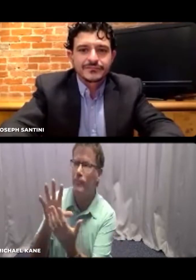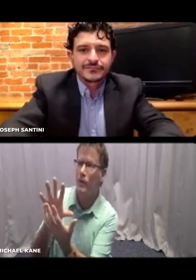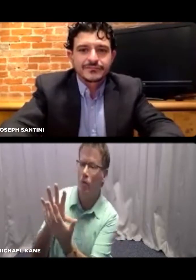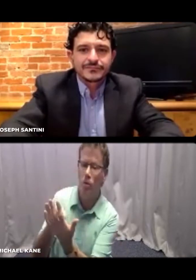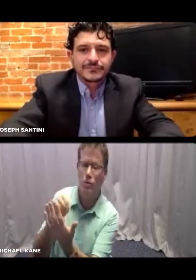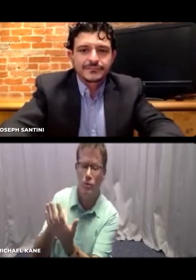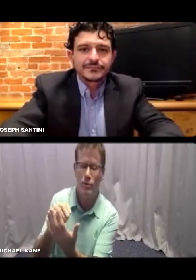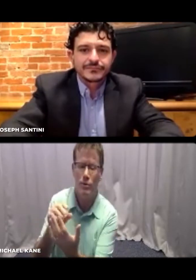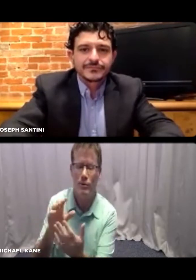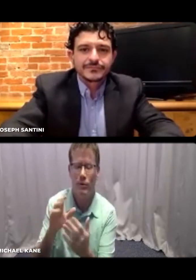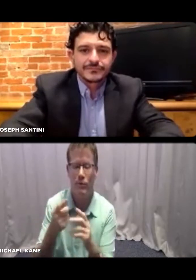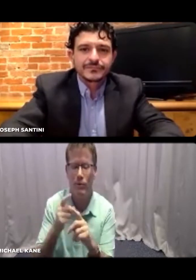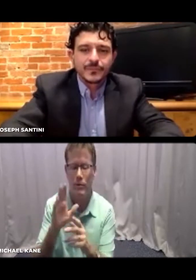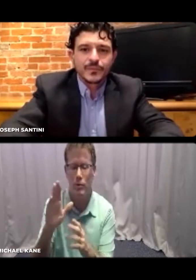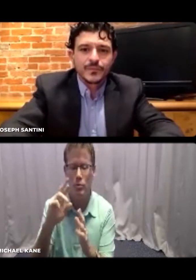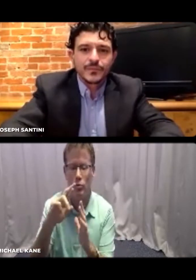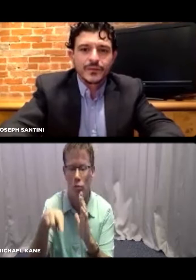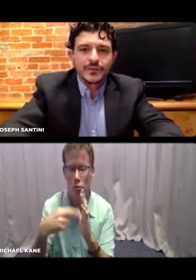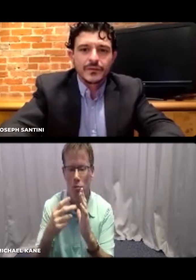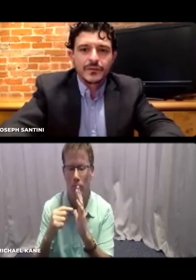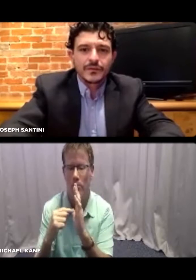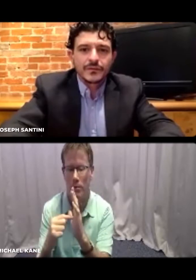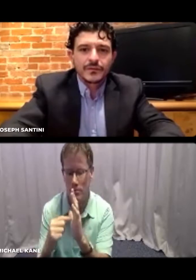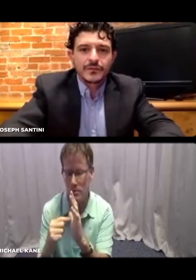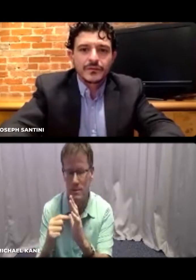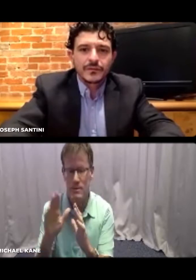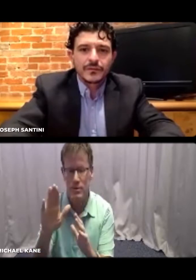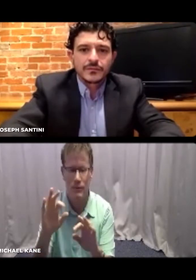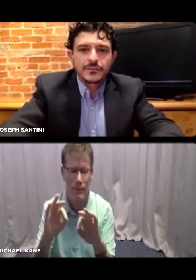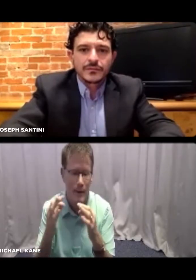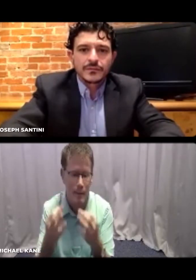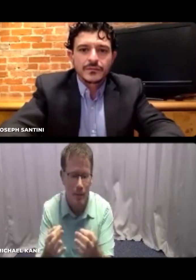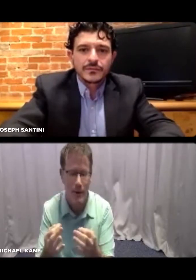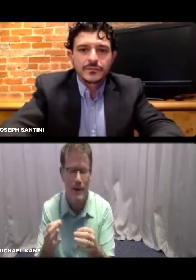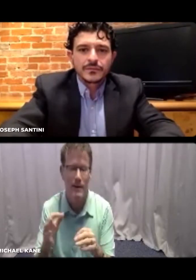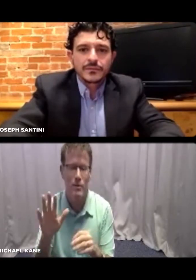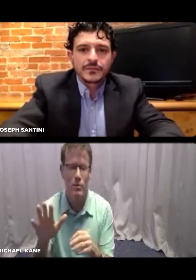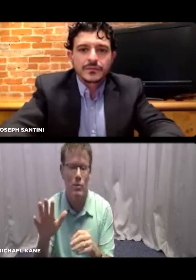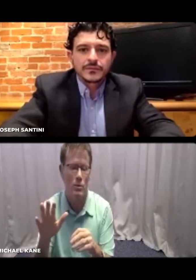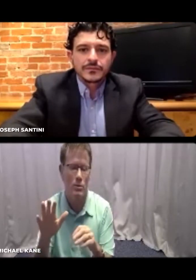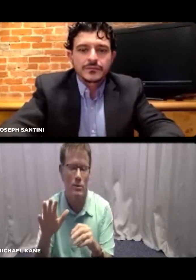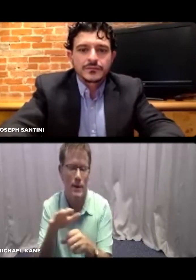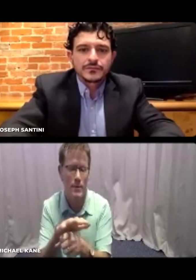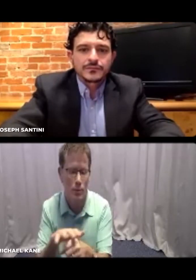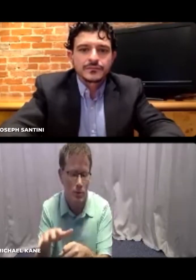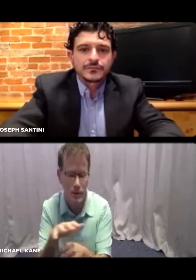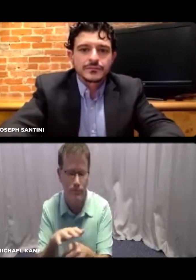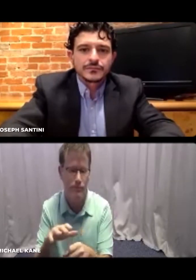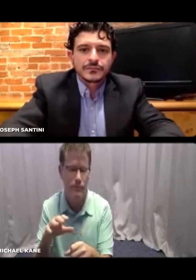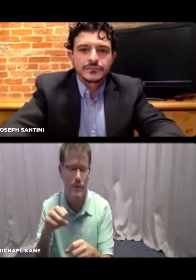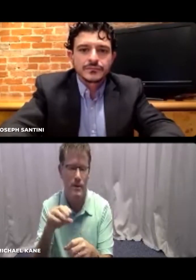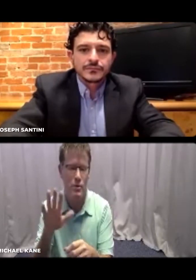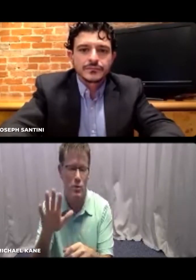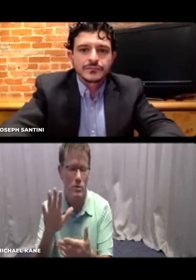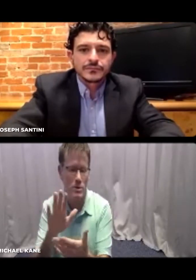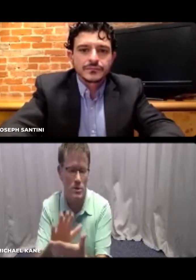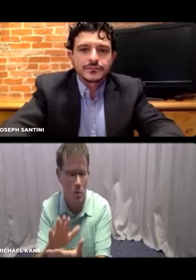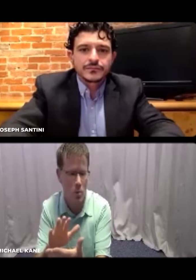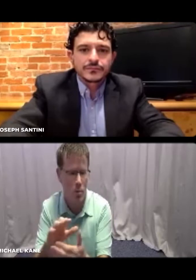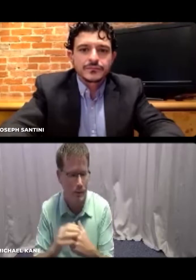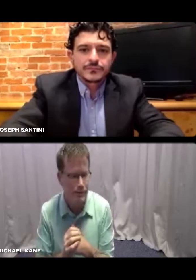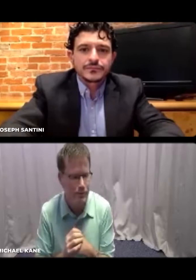You can learn from role models such as your family, people in your neighborhood or in your school.